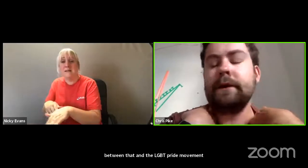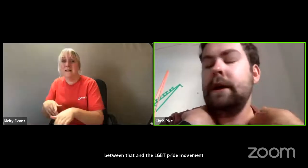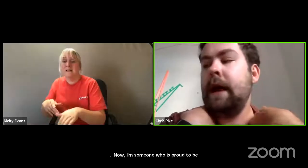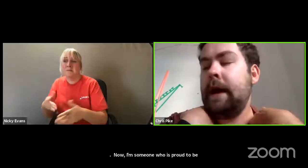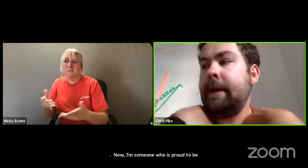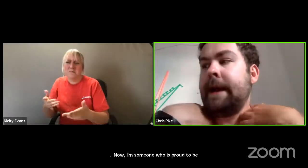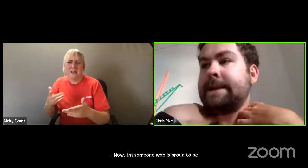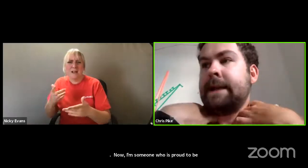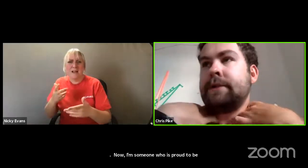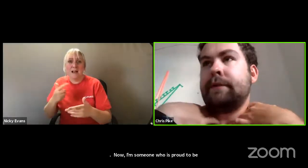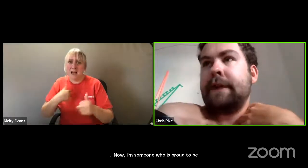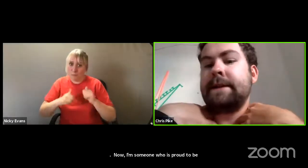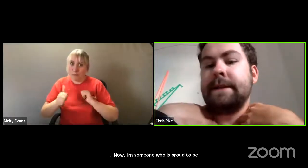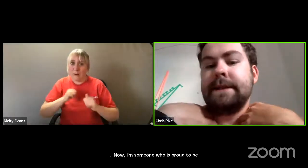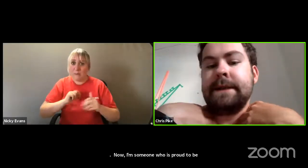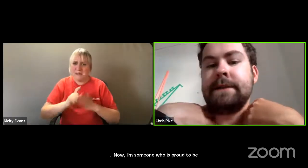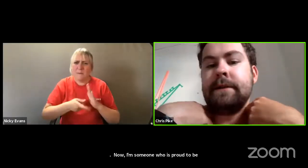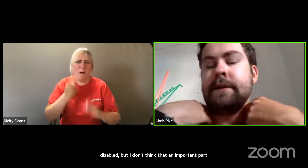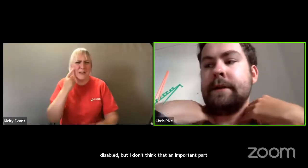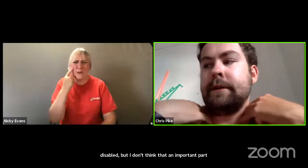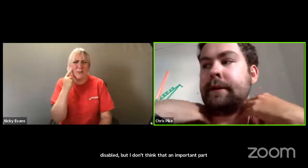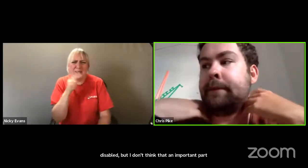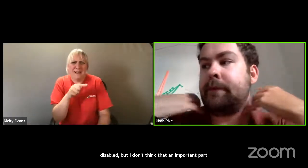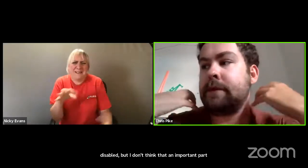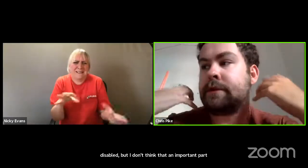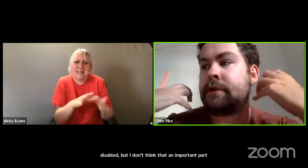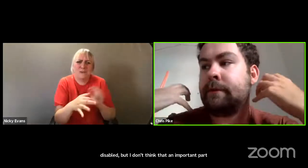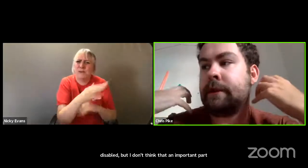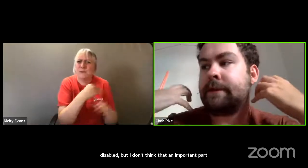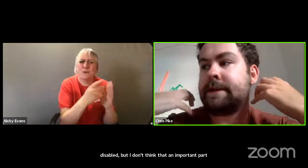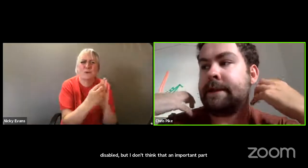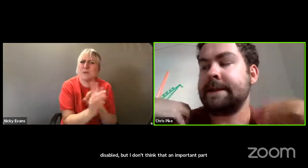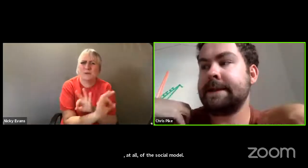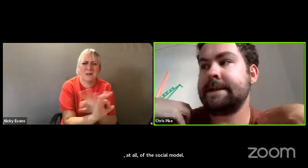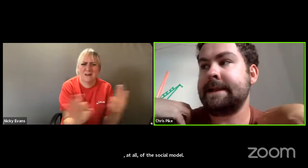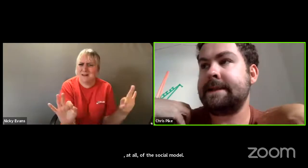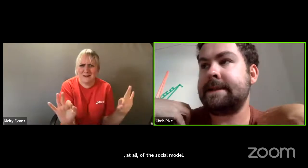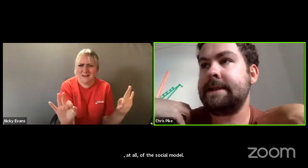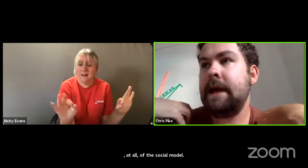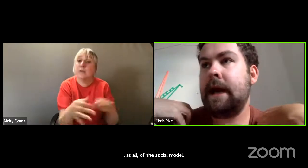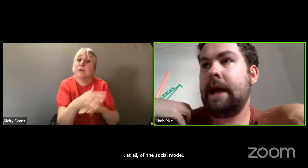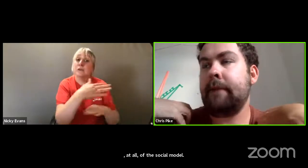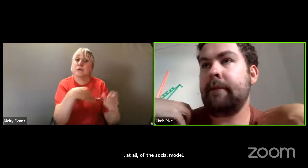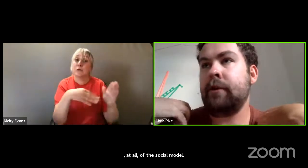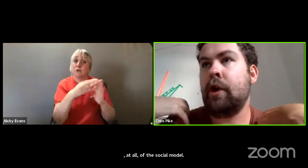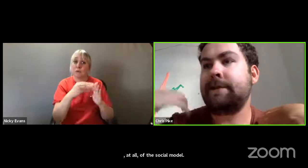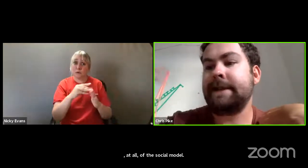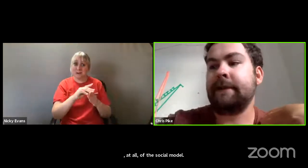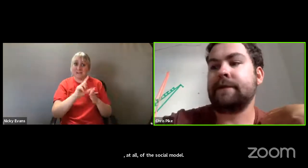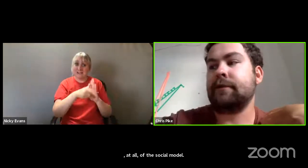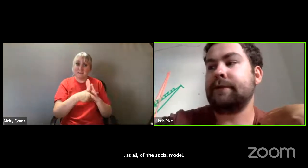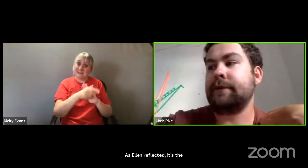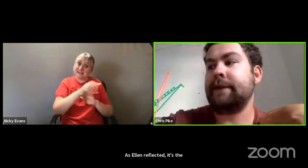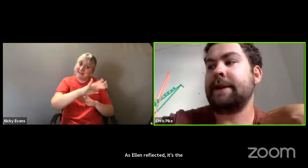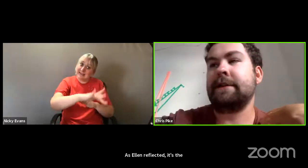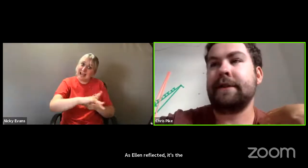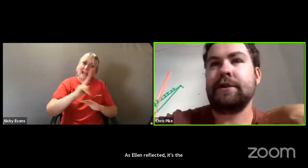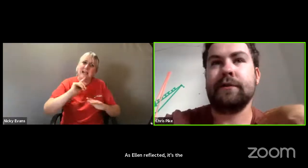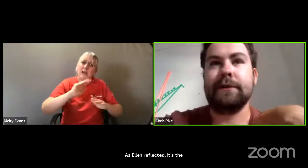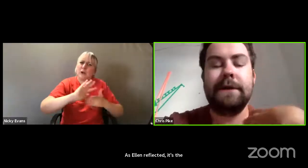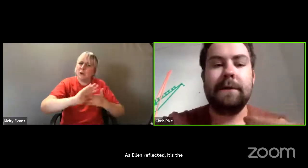social model. And as Ellen's reflected, it is the social model of disability exists not to give us all sort